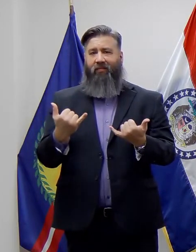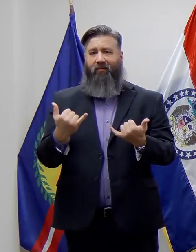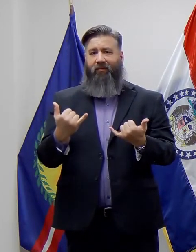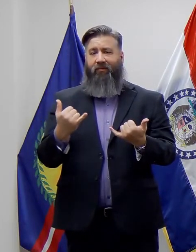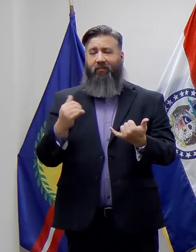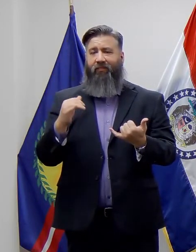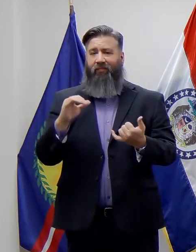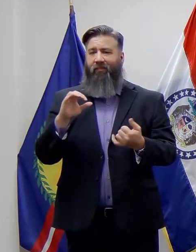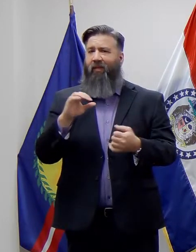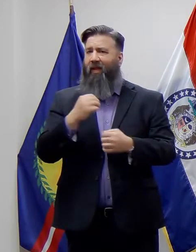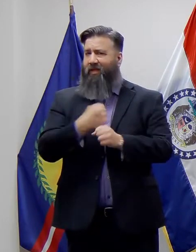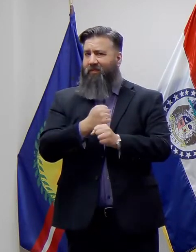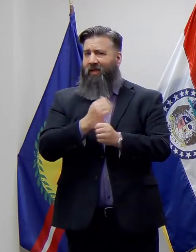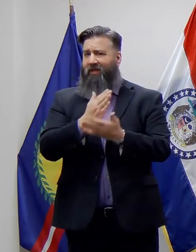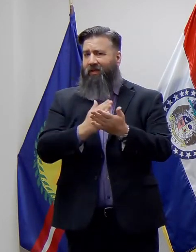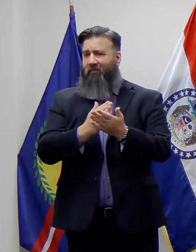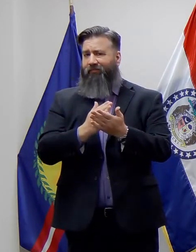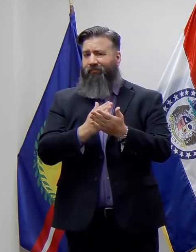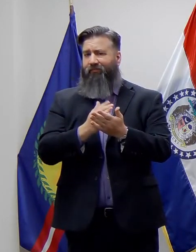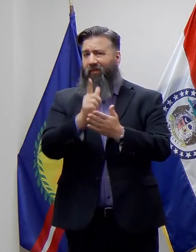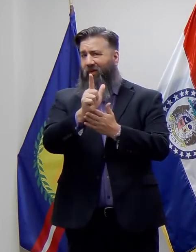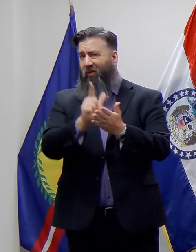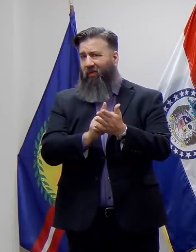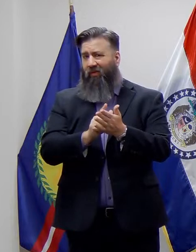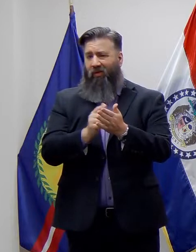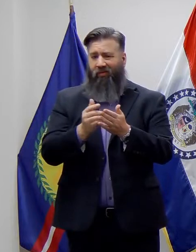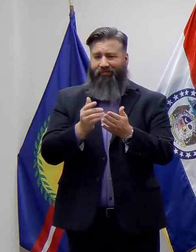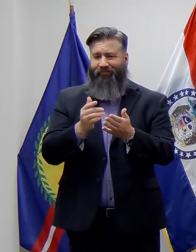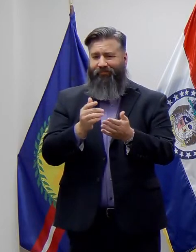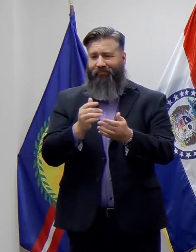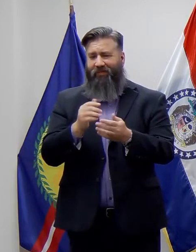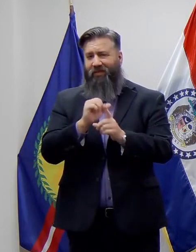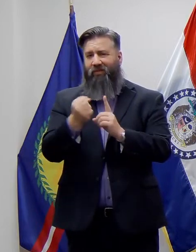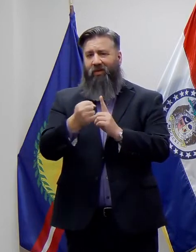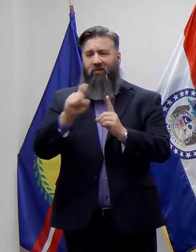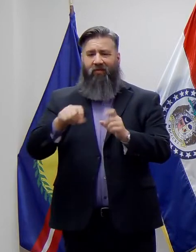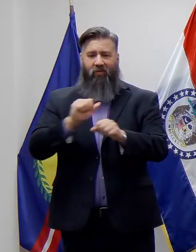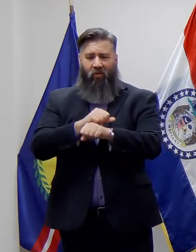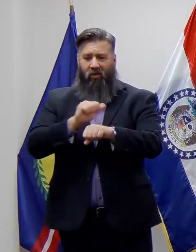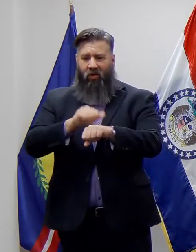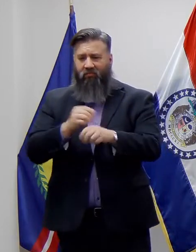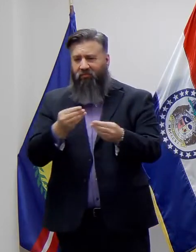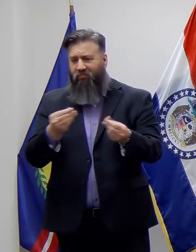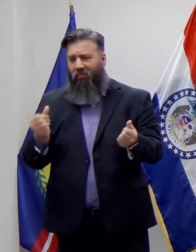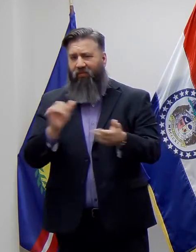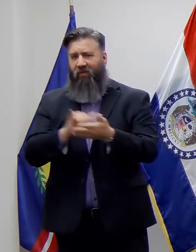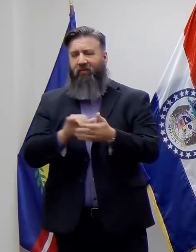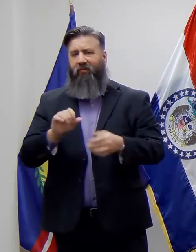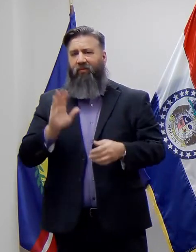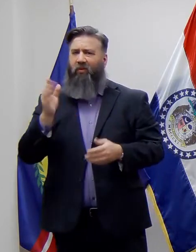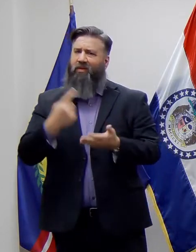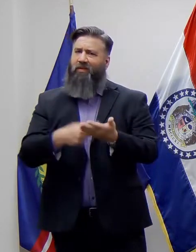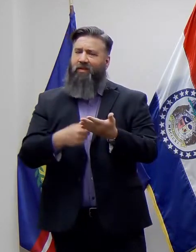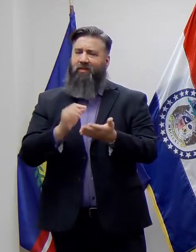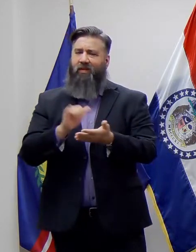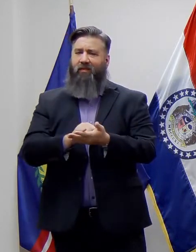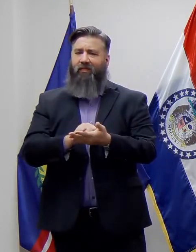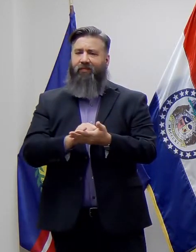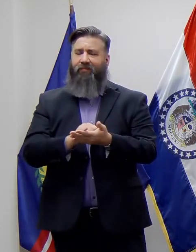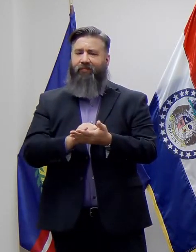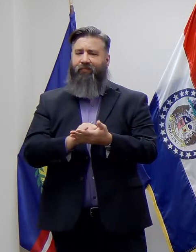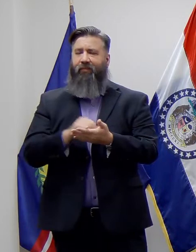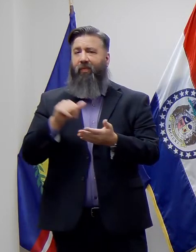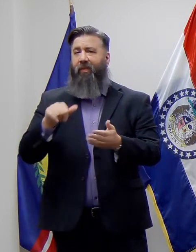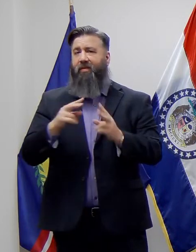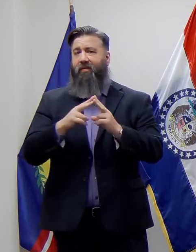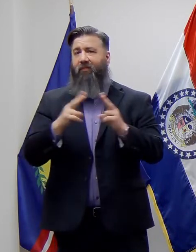created some policy gaps that we have to work through, and our criminal justice system has to work through, and we're going to be talking about that. This is a